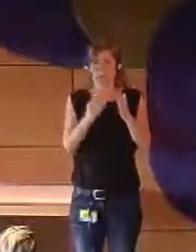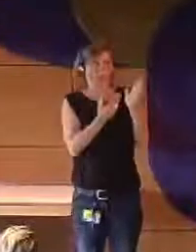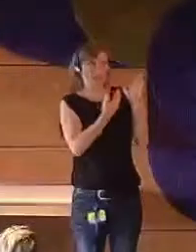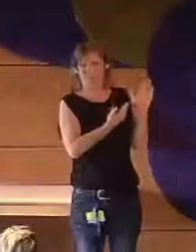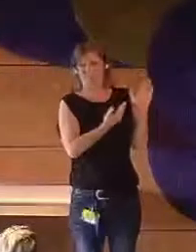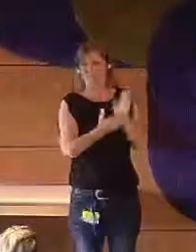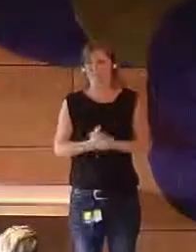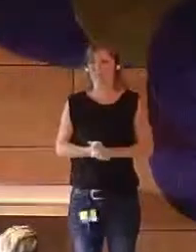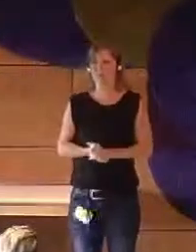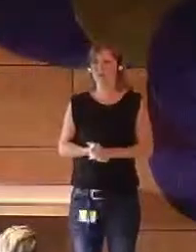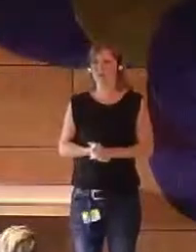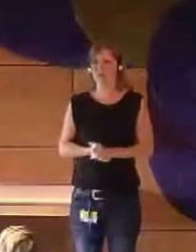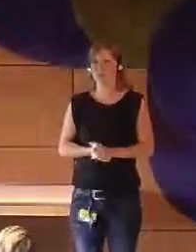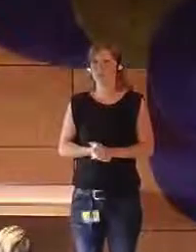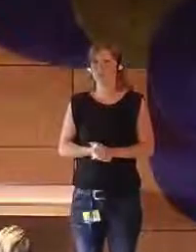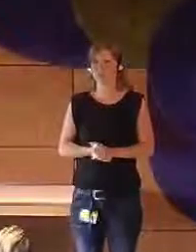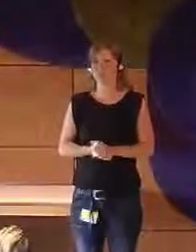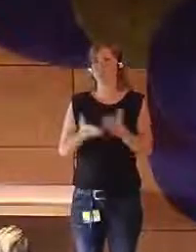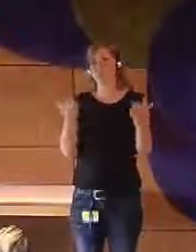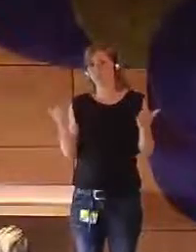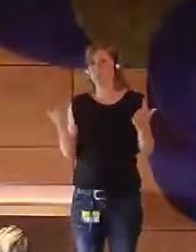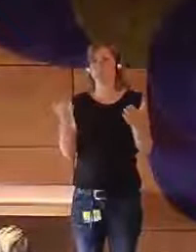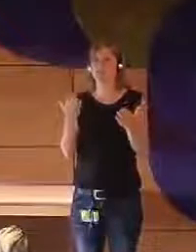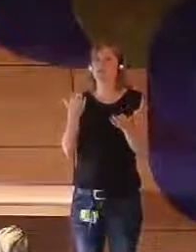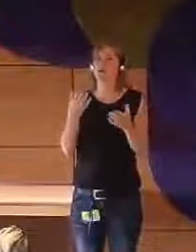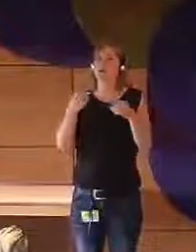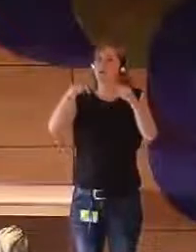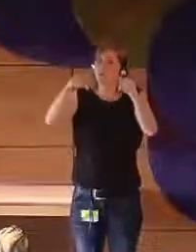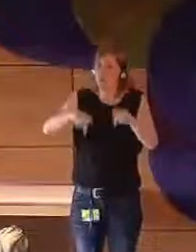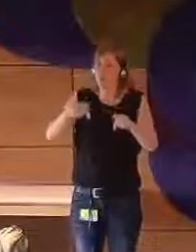so the ones we're going to talk about today are the